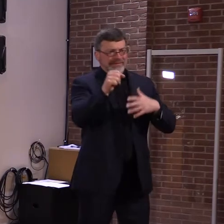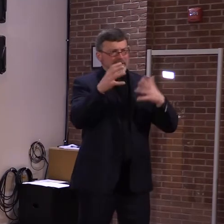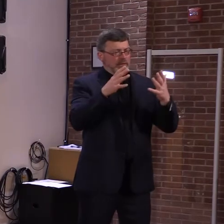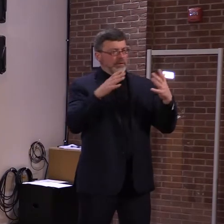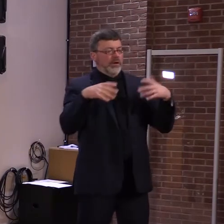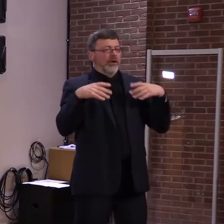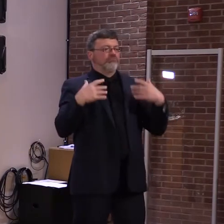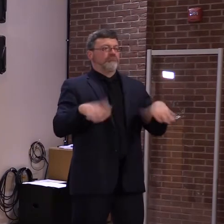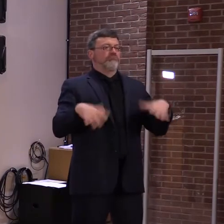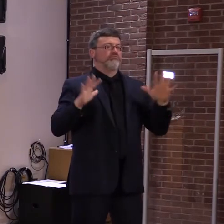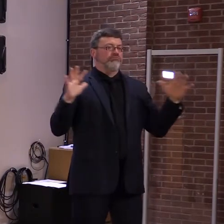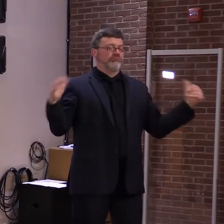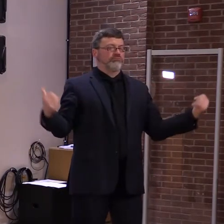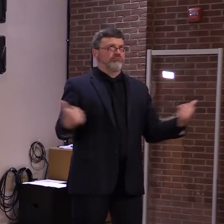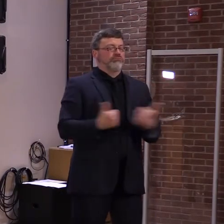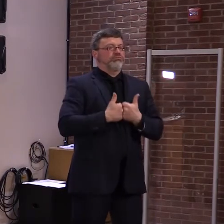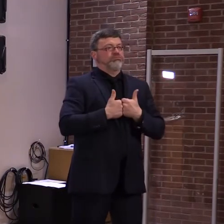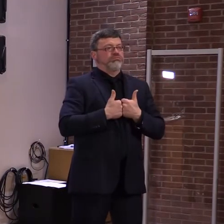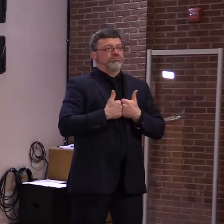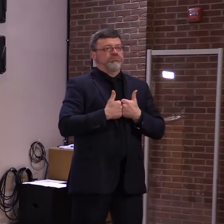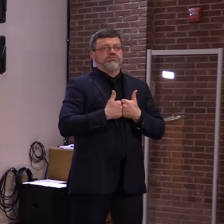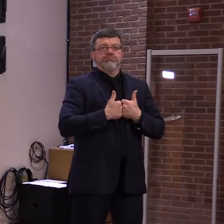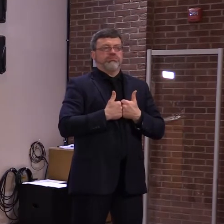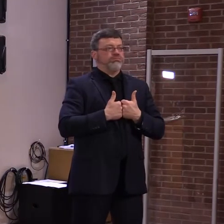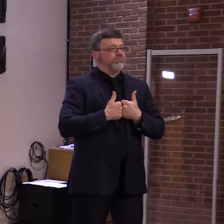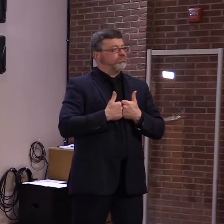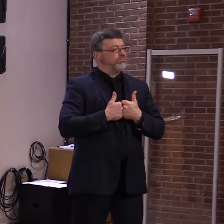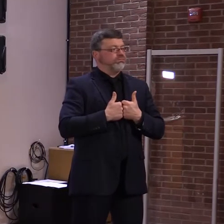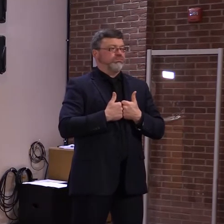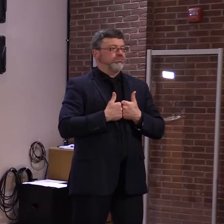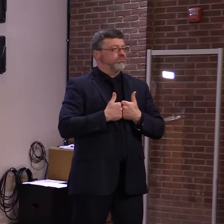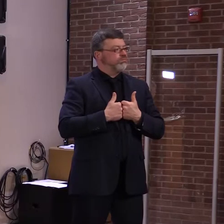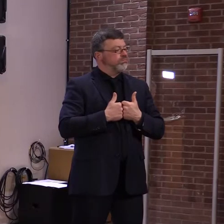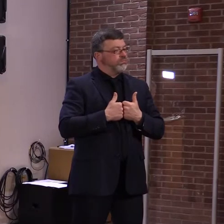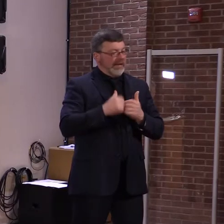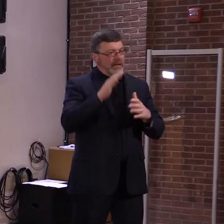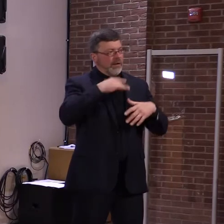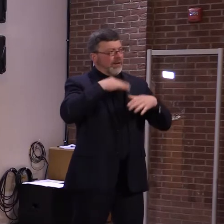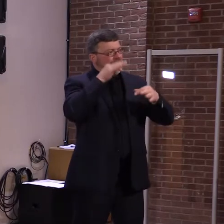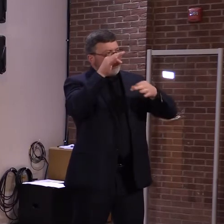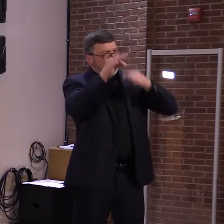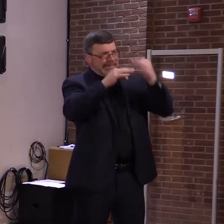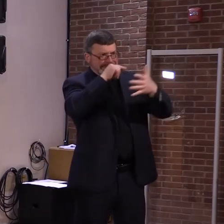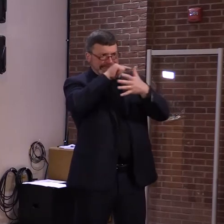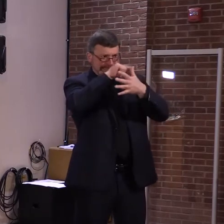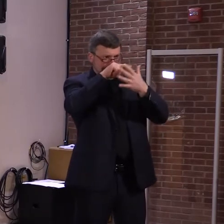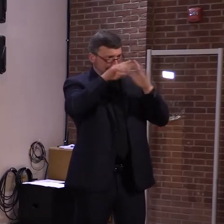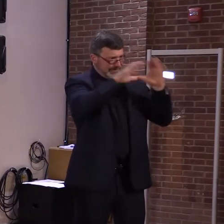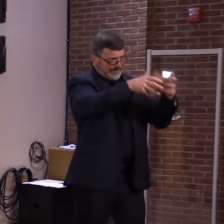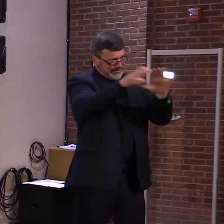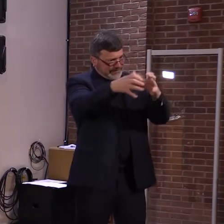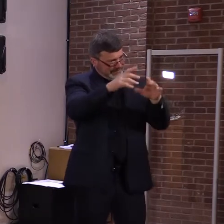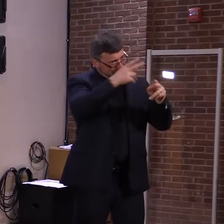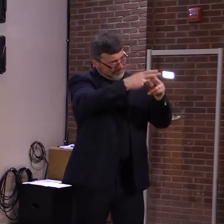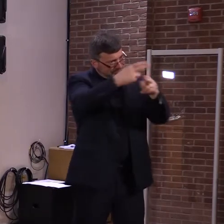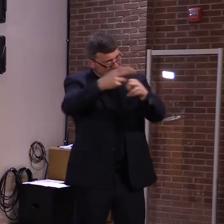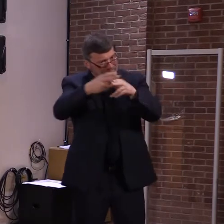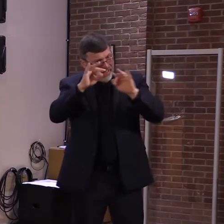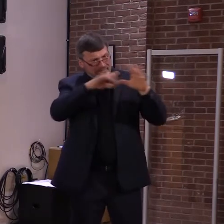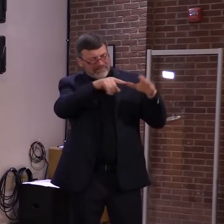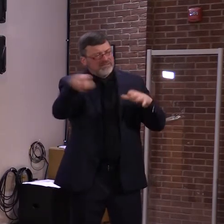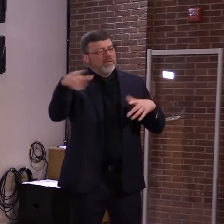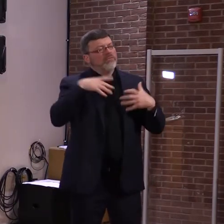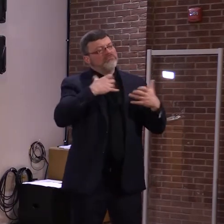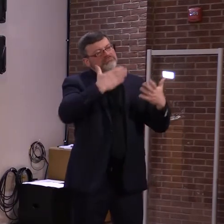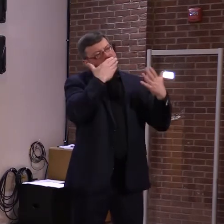Again, thank all Vermonters for what you're doing on the vaccination front, but particularly in this month, let's thank the Vermonters